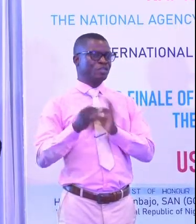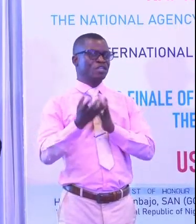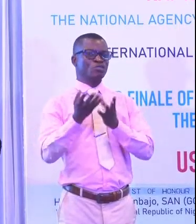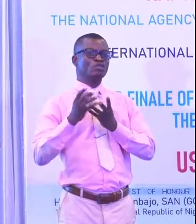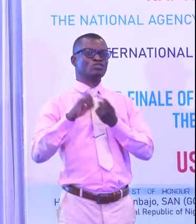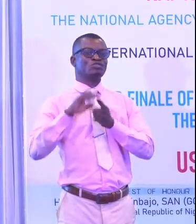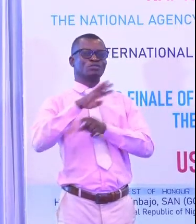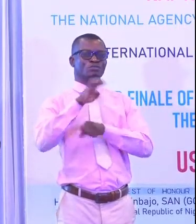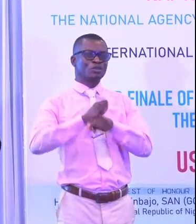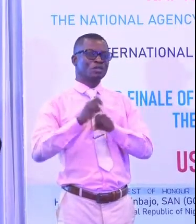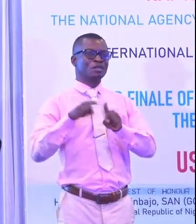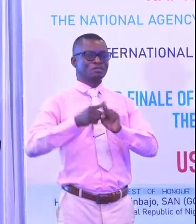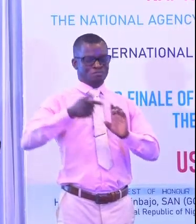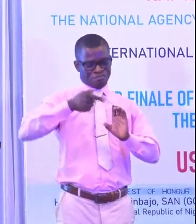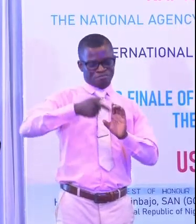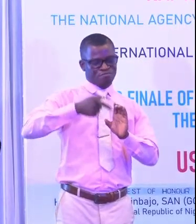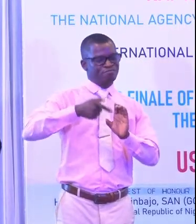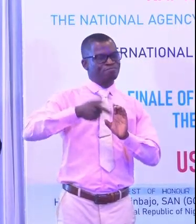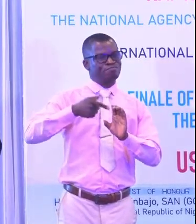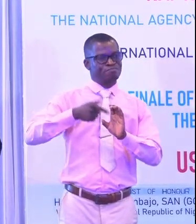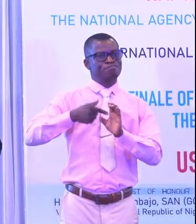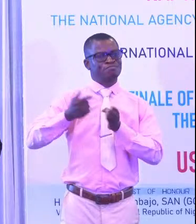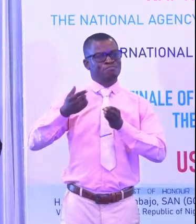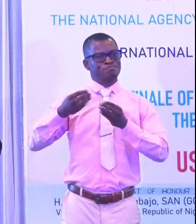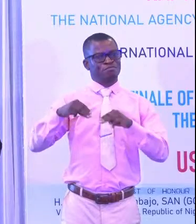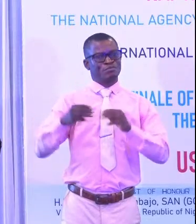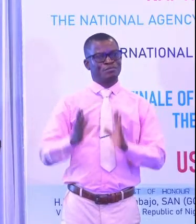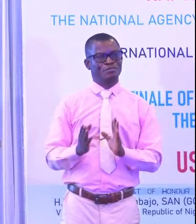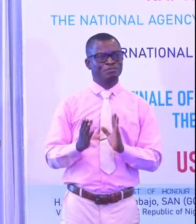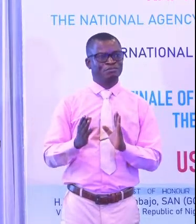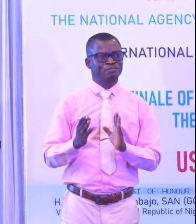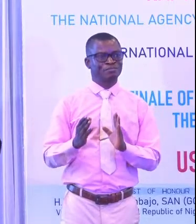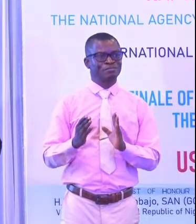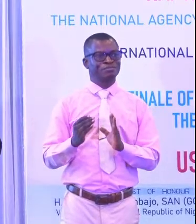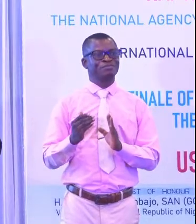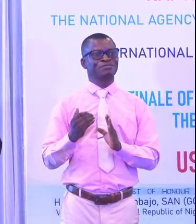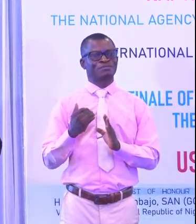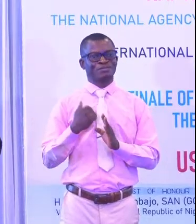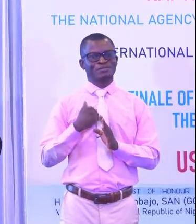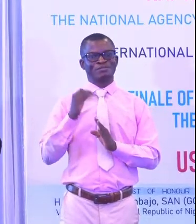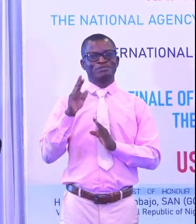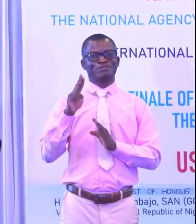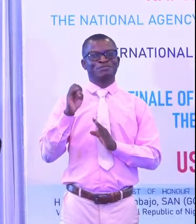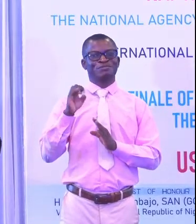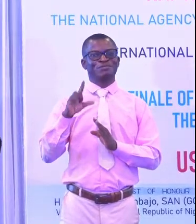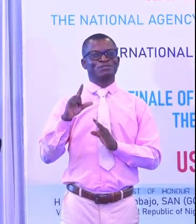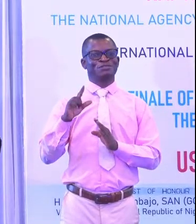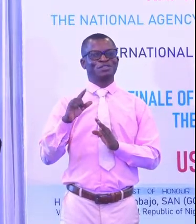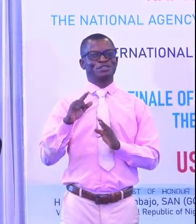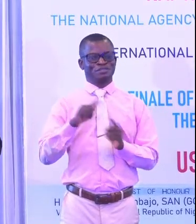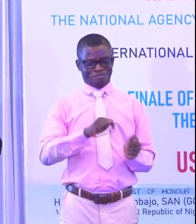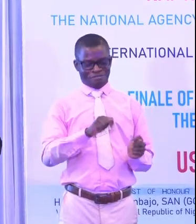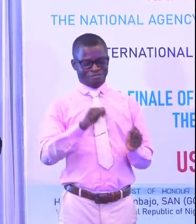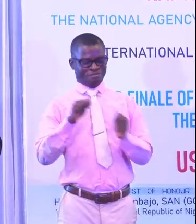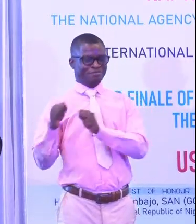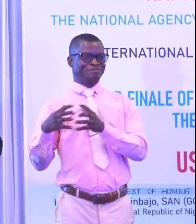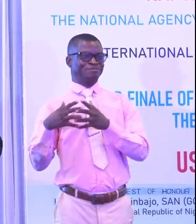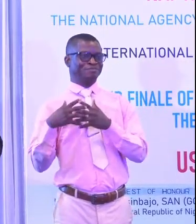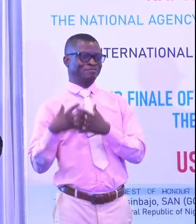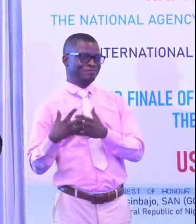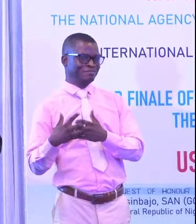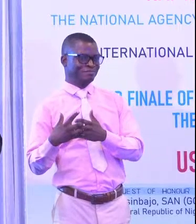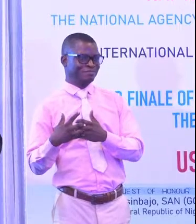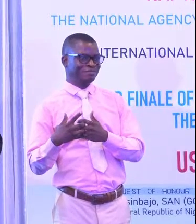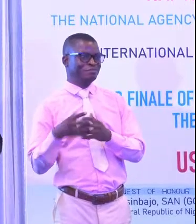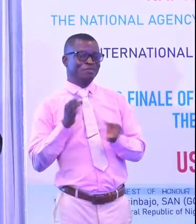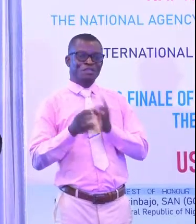petrol attendant, they say you are a fuel transmission engineer. If they want to recruit you as a